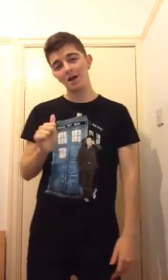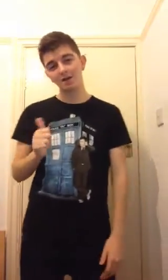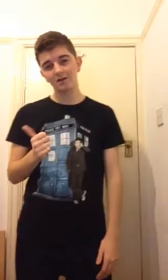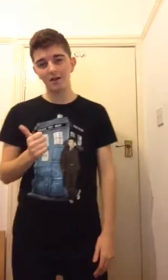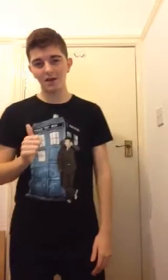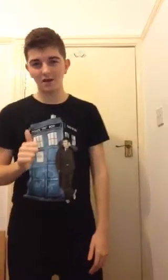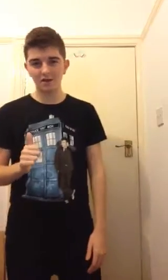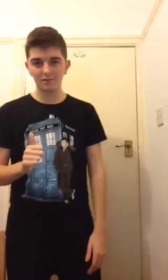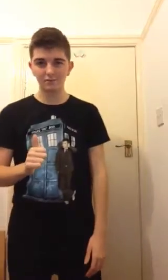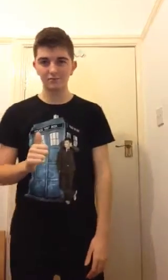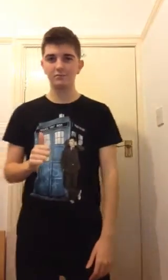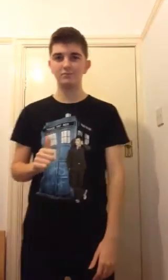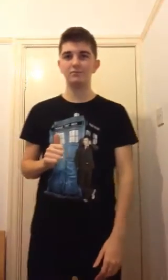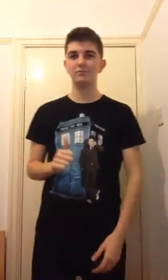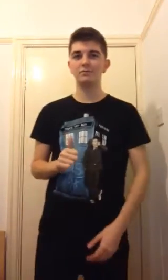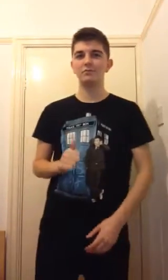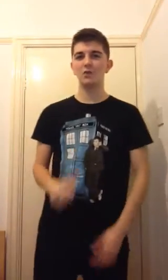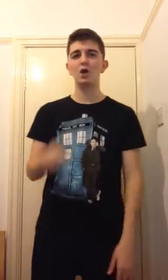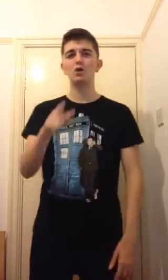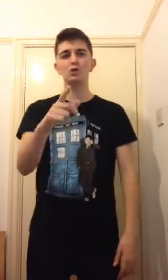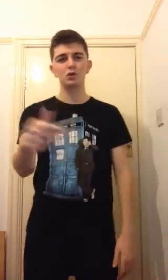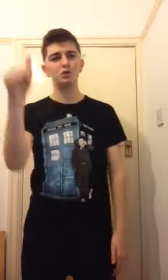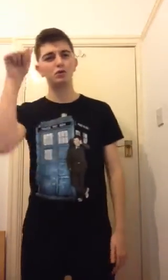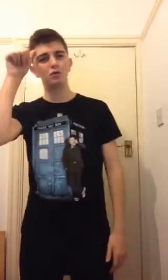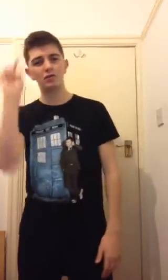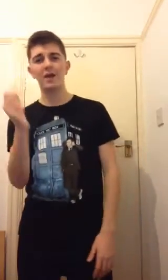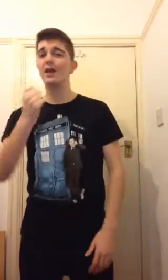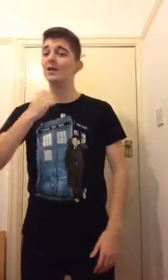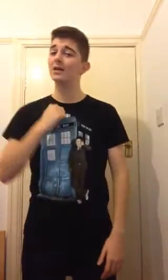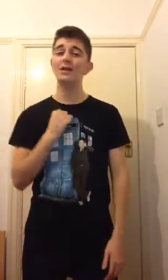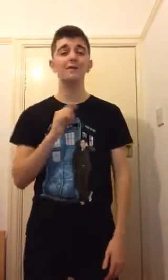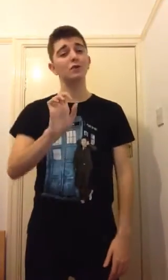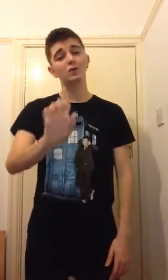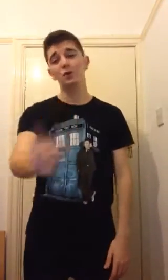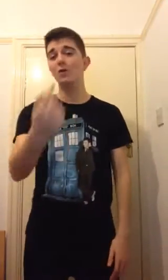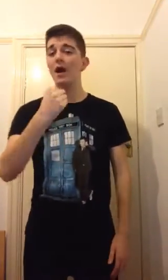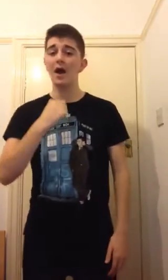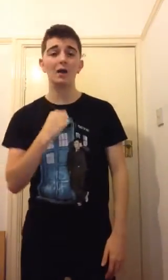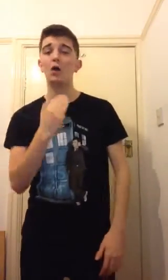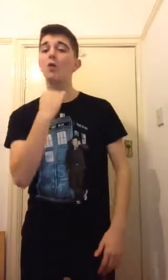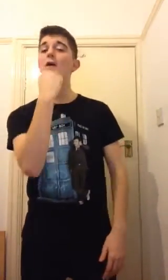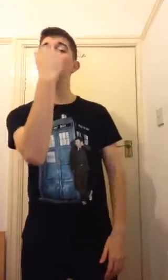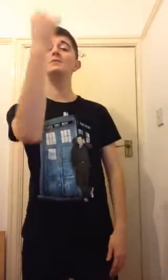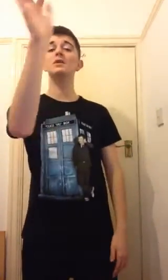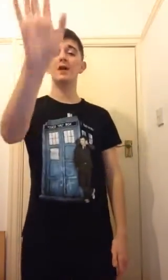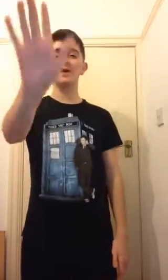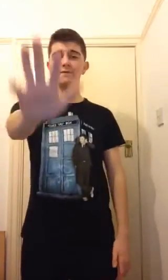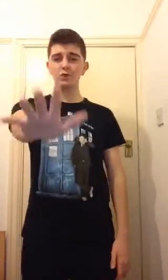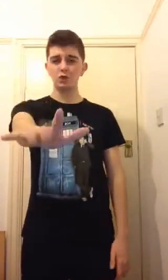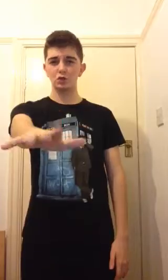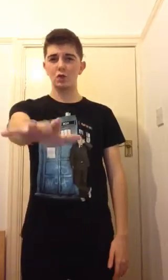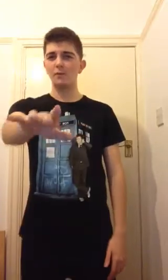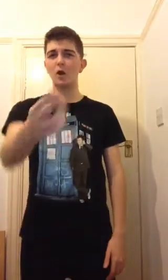I, I, I. If you know that I care for you, I'll always be there for you. I